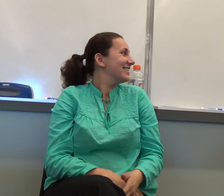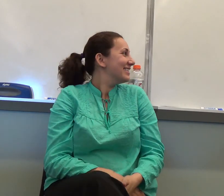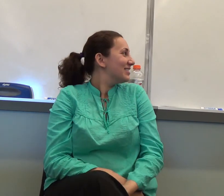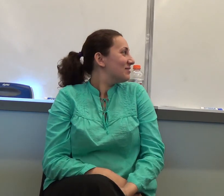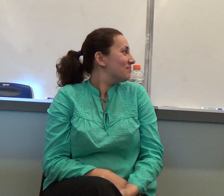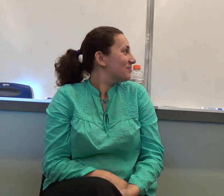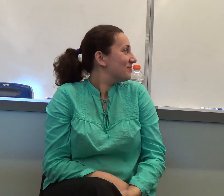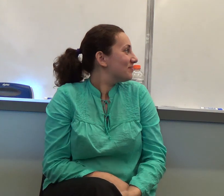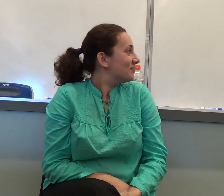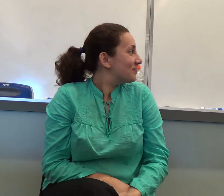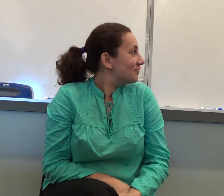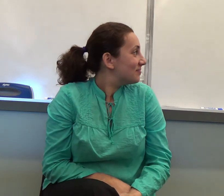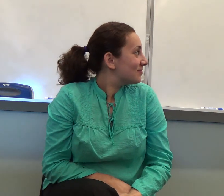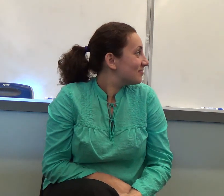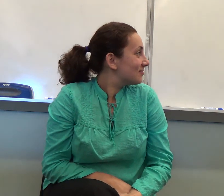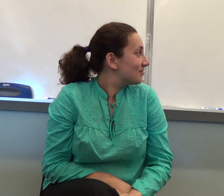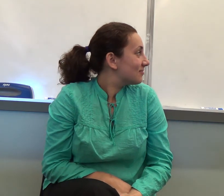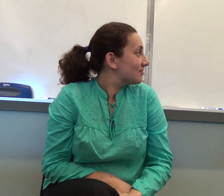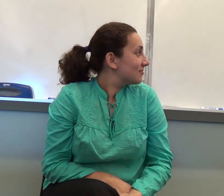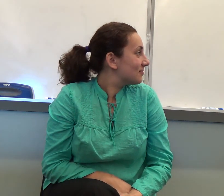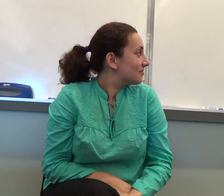Can't we? you can if you want to.